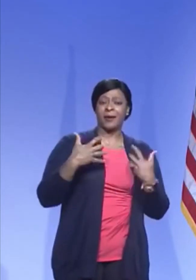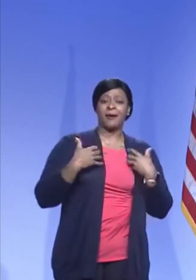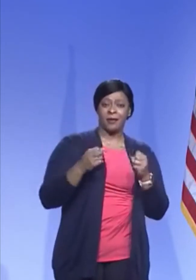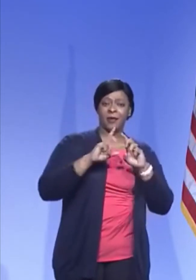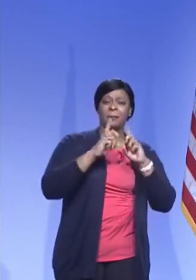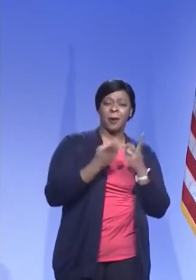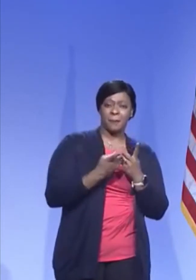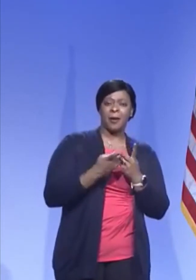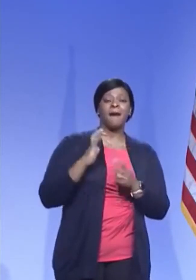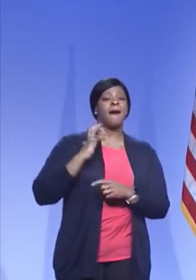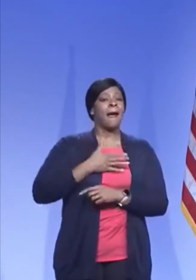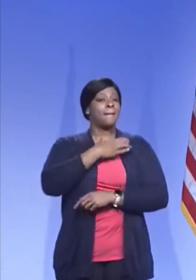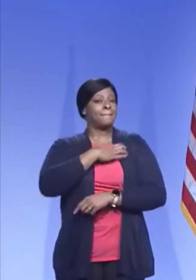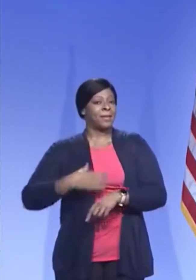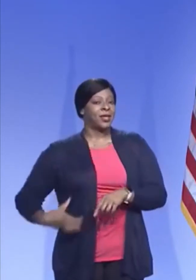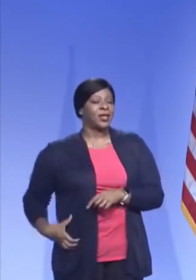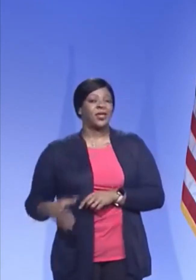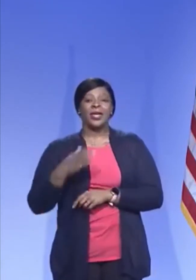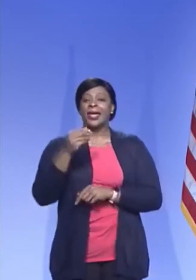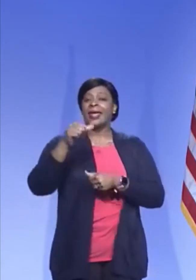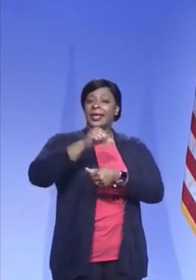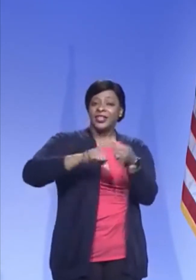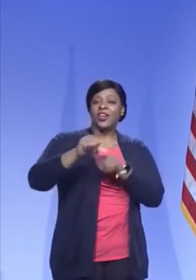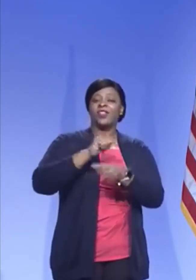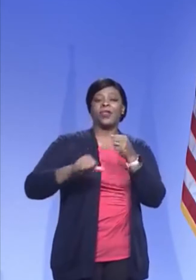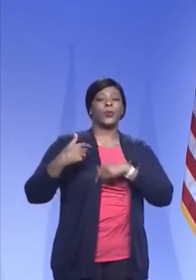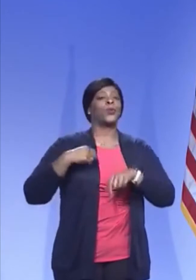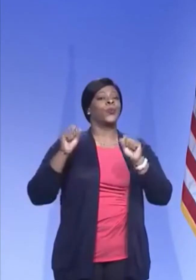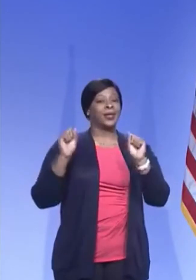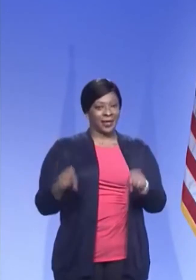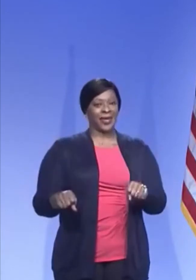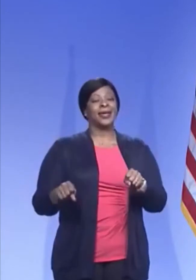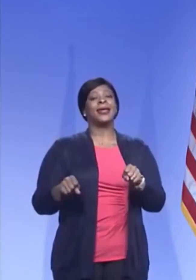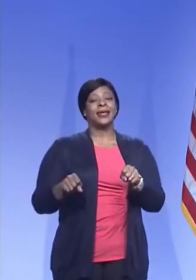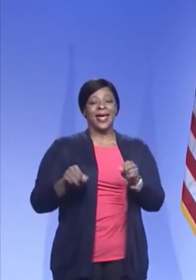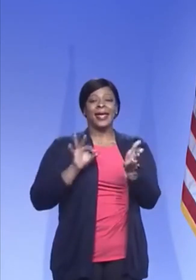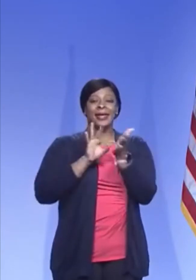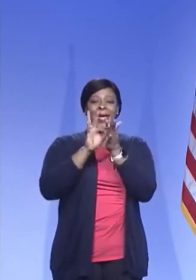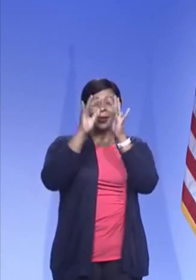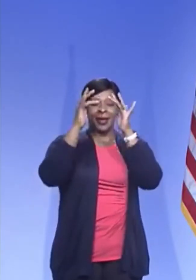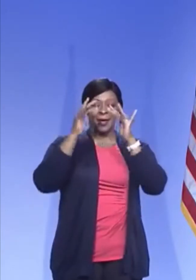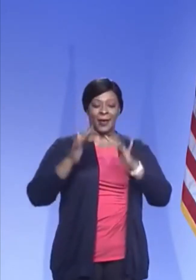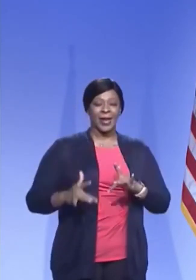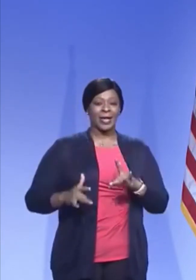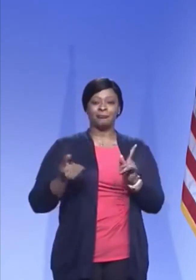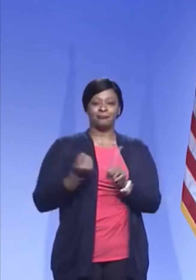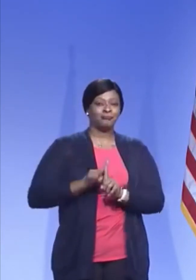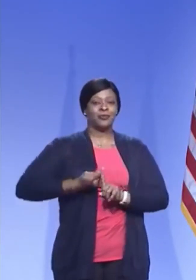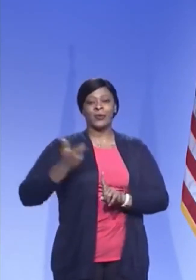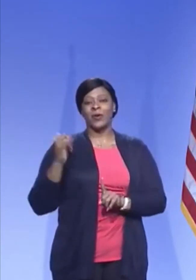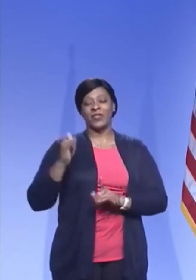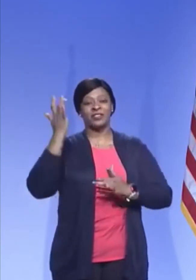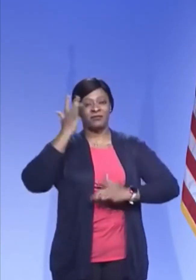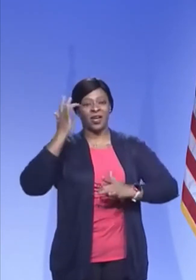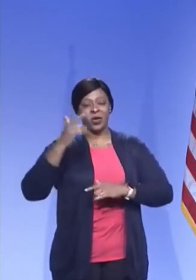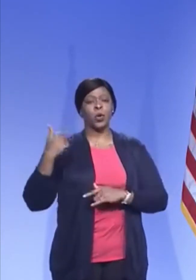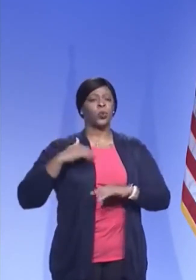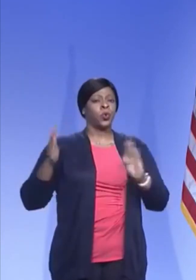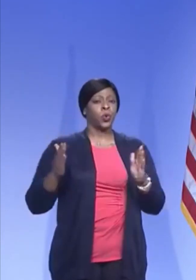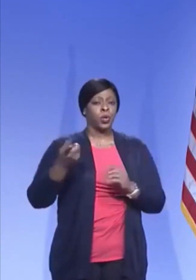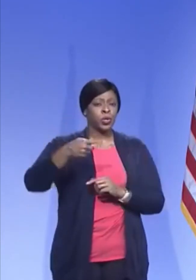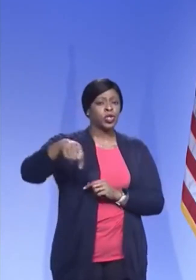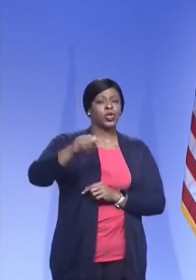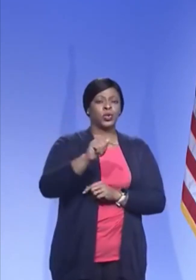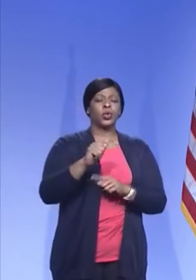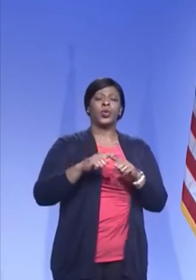Department, our mayors, and each other, we can tamp down and stamp out this virus. We encourage you